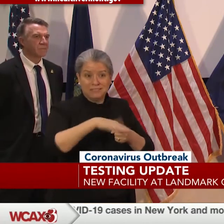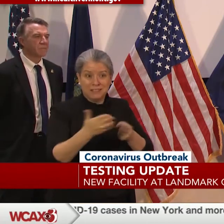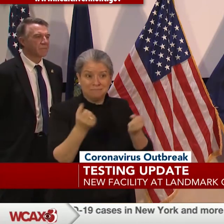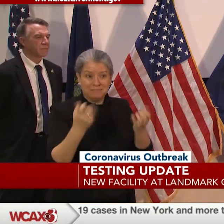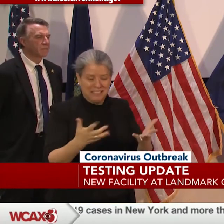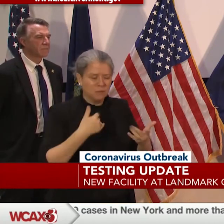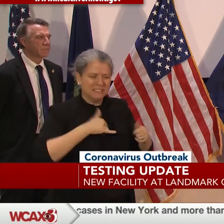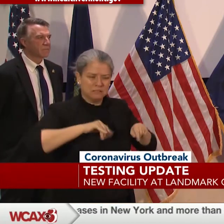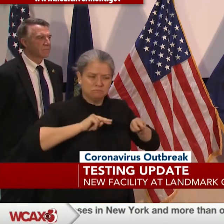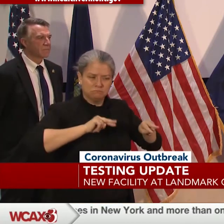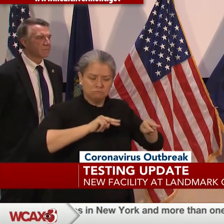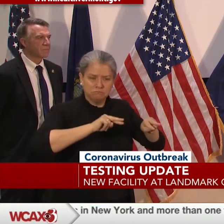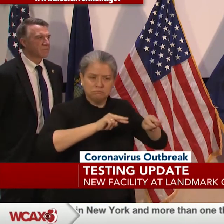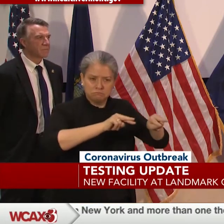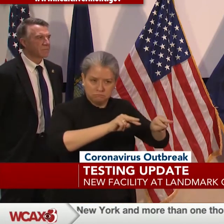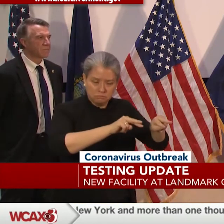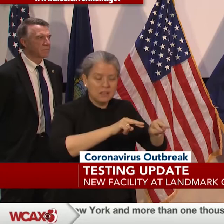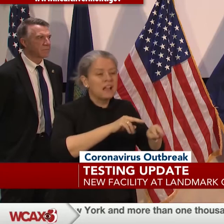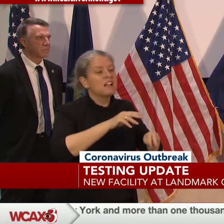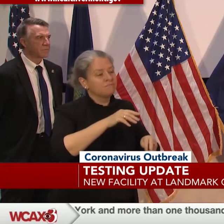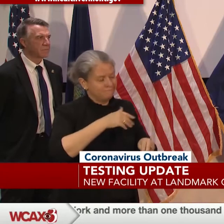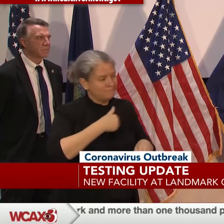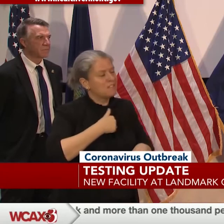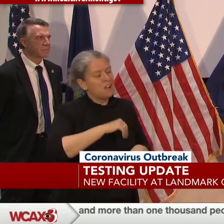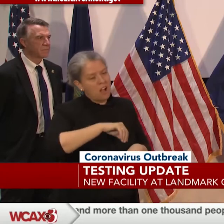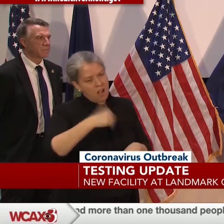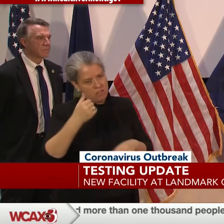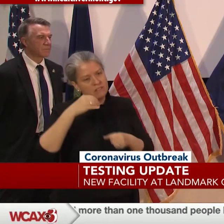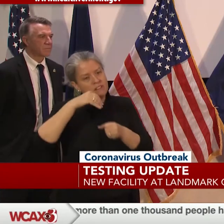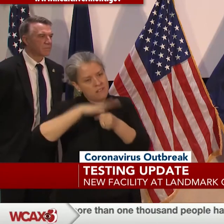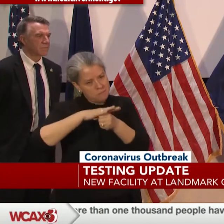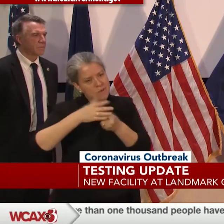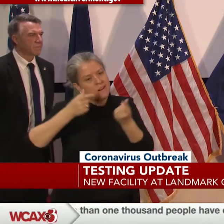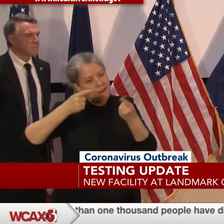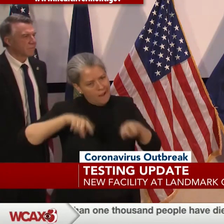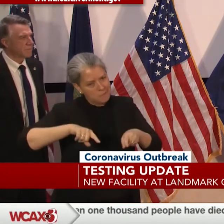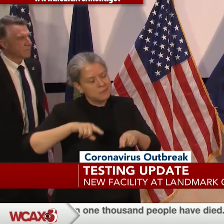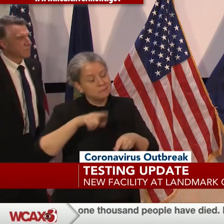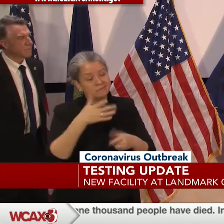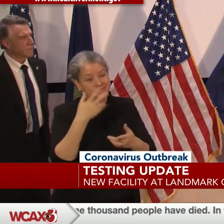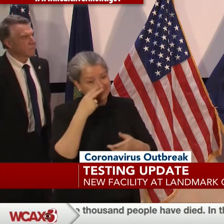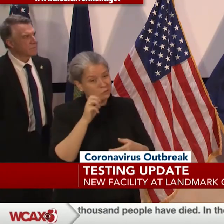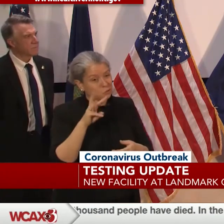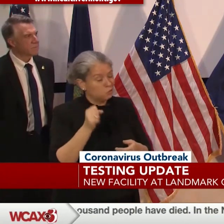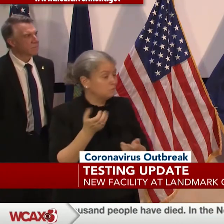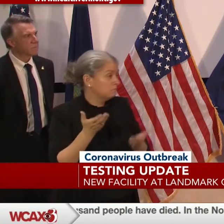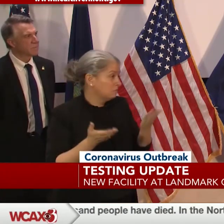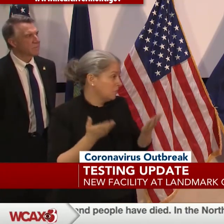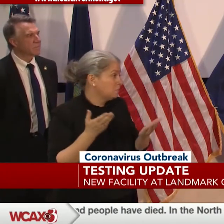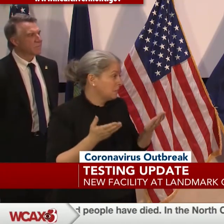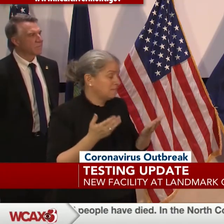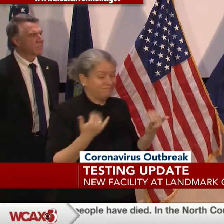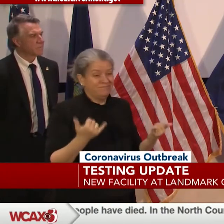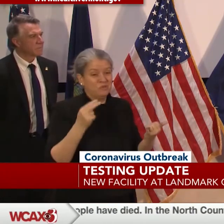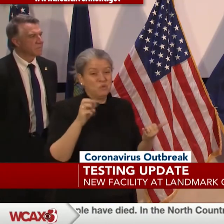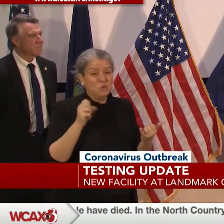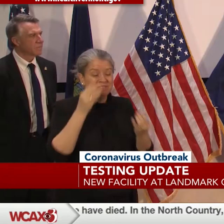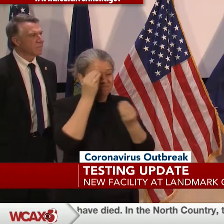We are now also following another outbreak that you may have seen on the news just